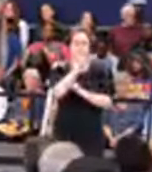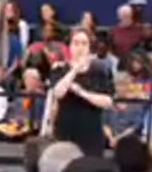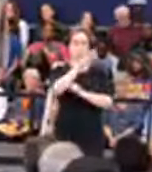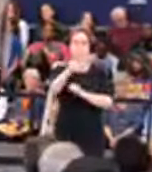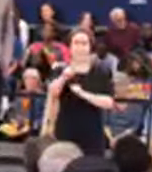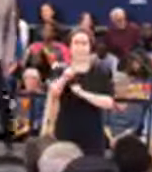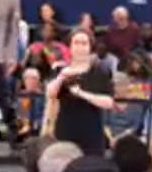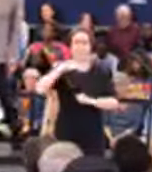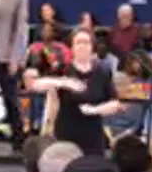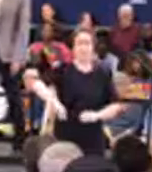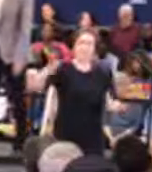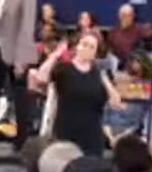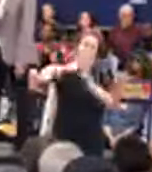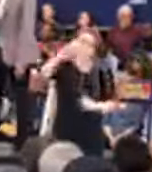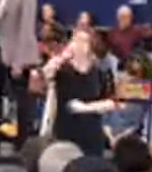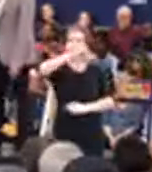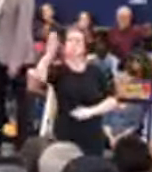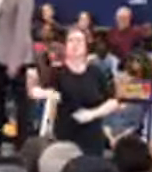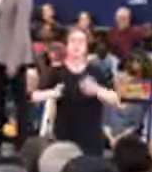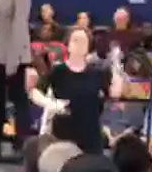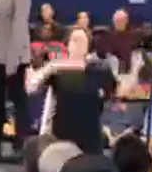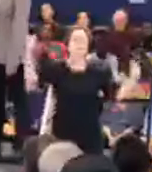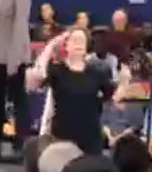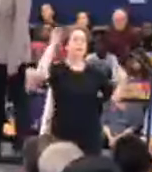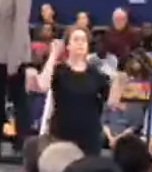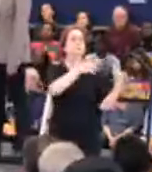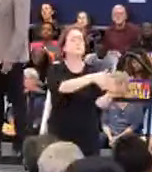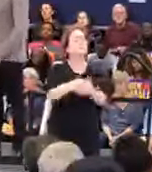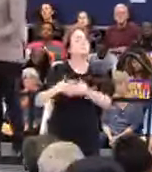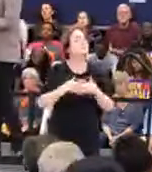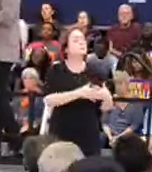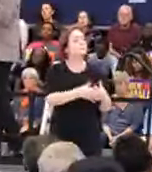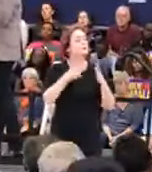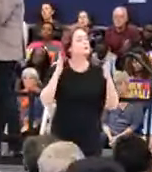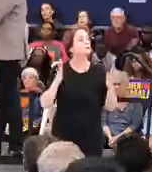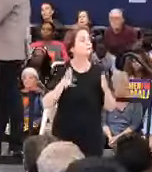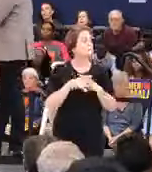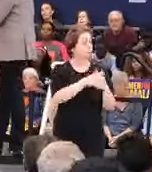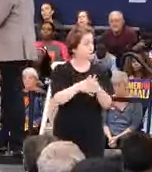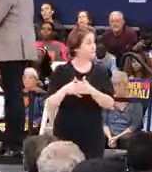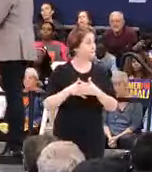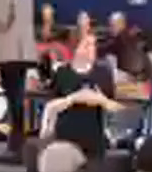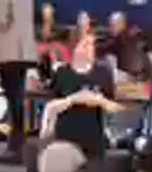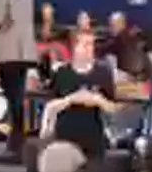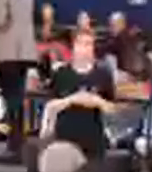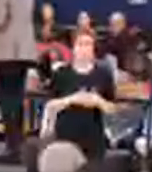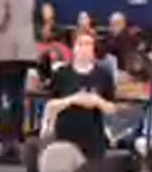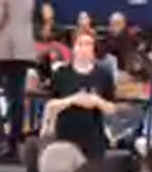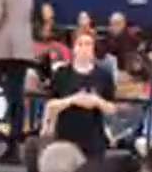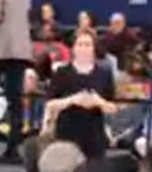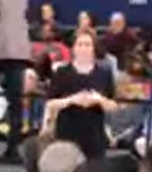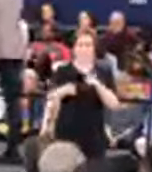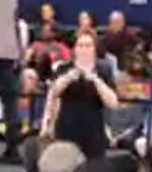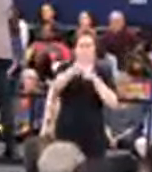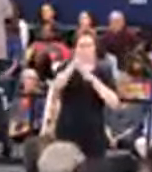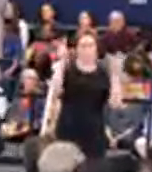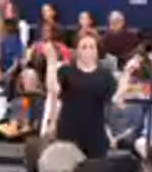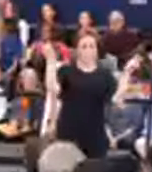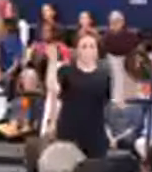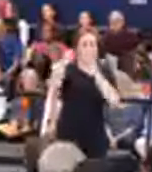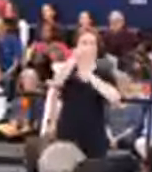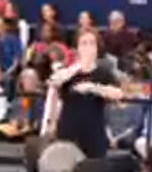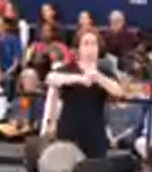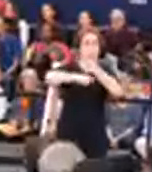top 1% and the biggest corporations of America. He engages in so-called trade policy